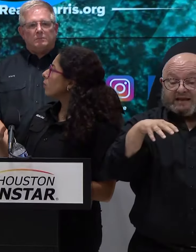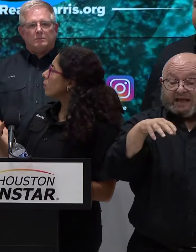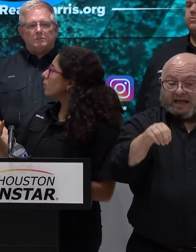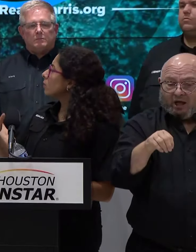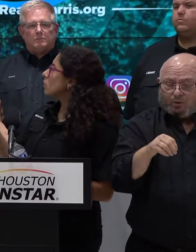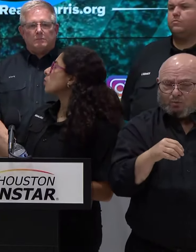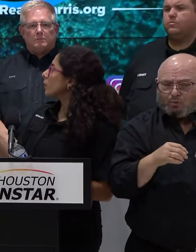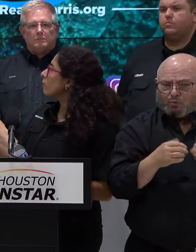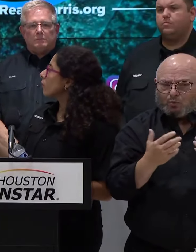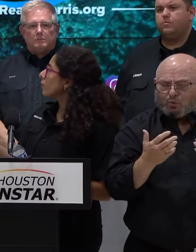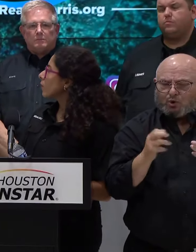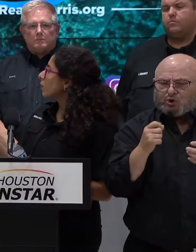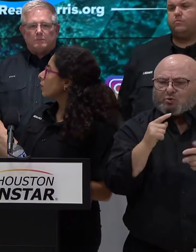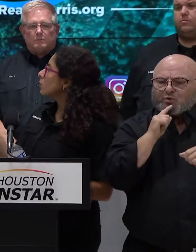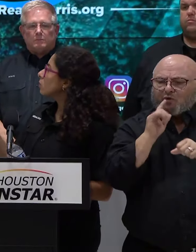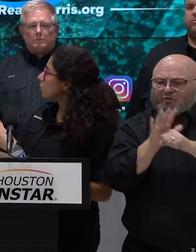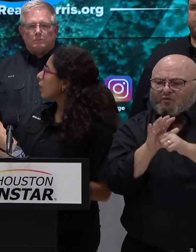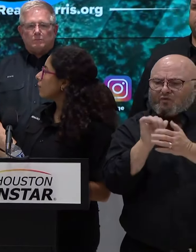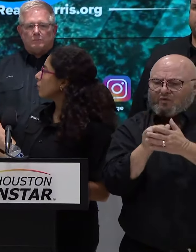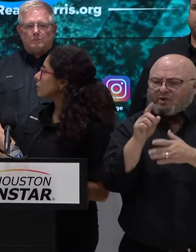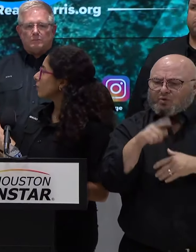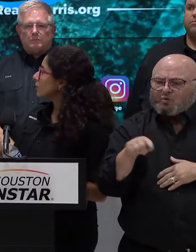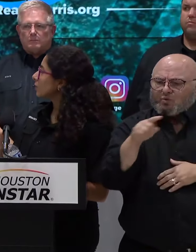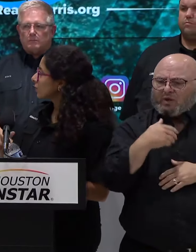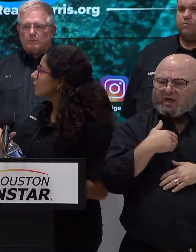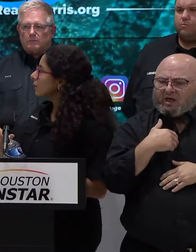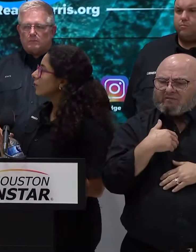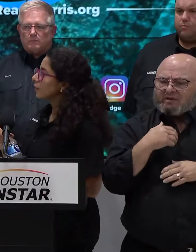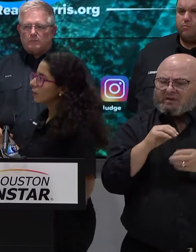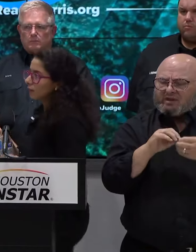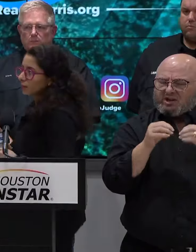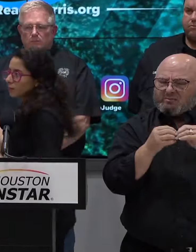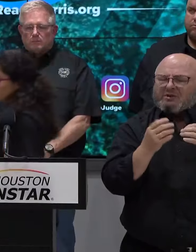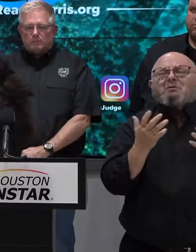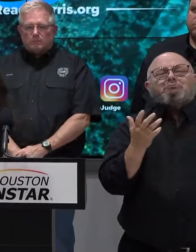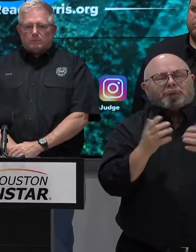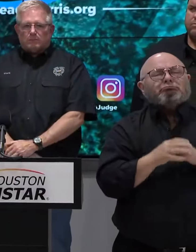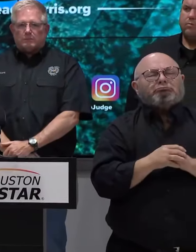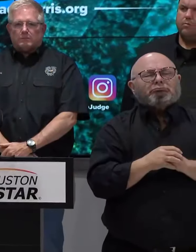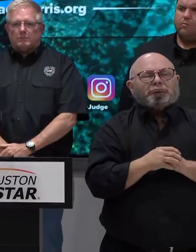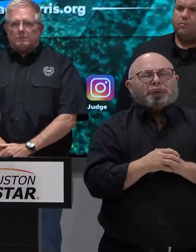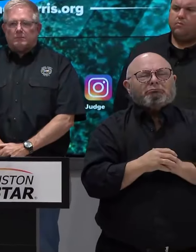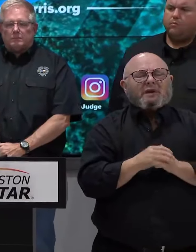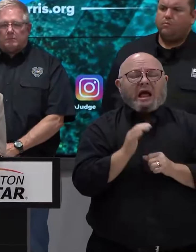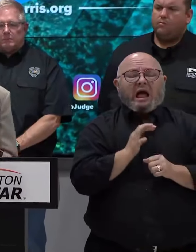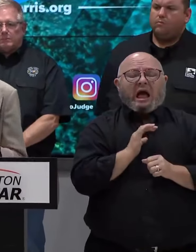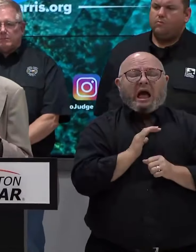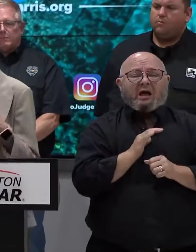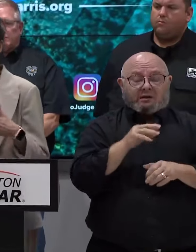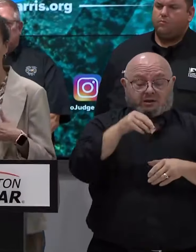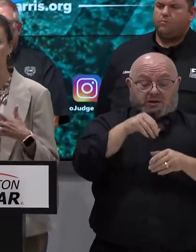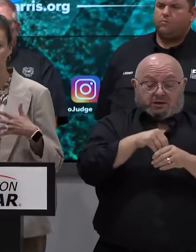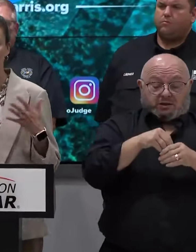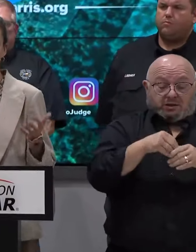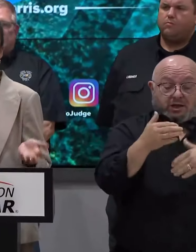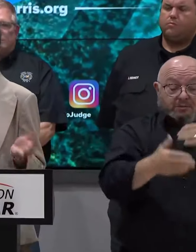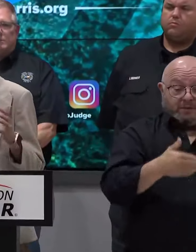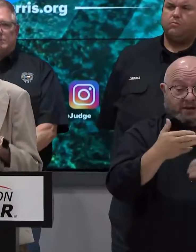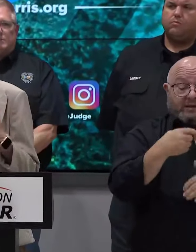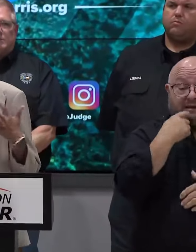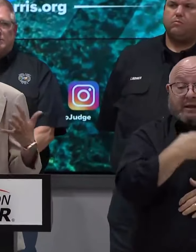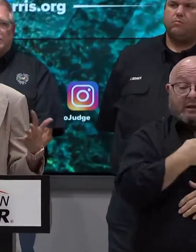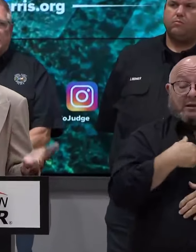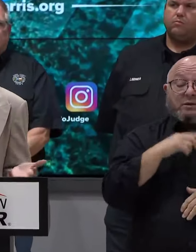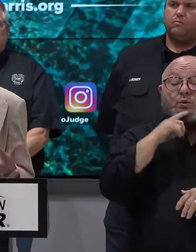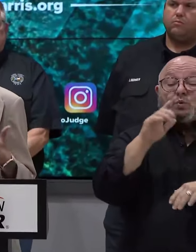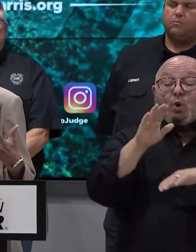So mm-hmm. just want to confirm that you guys do have those numbers. Absolutely. Internally. Yes. Yeah. So our internal processes tell us where, who's on,